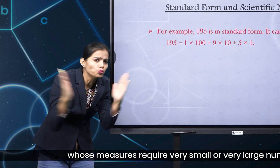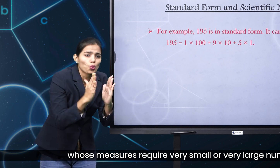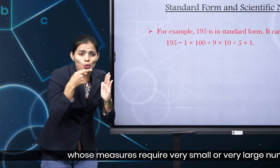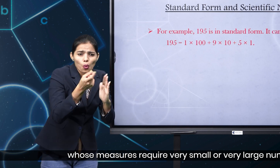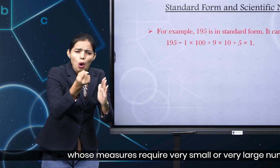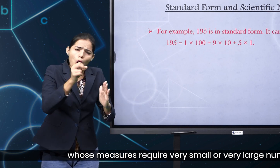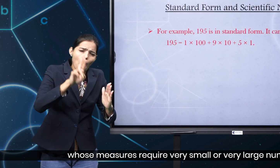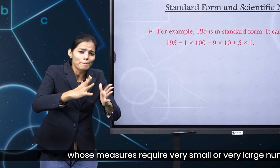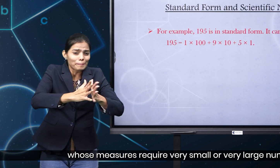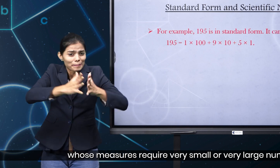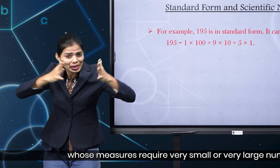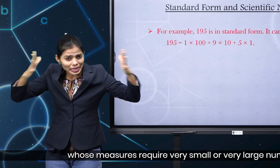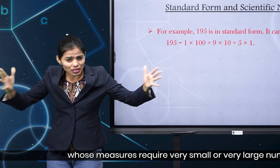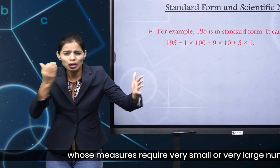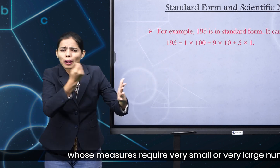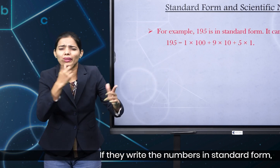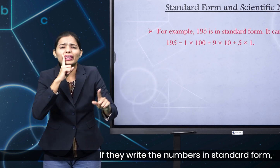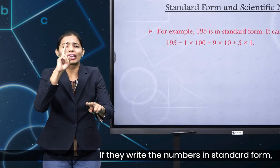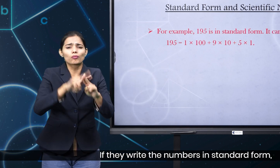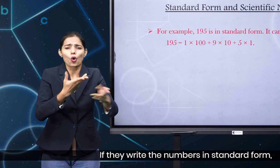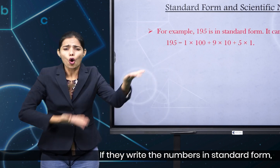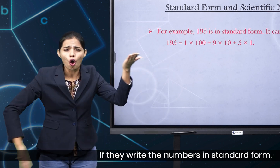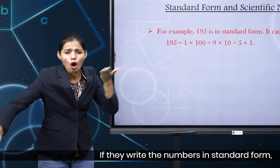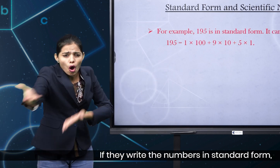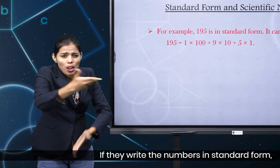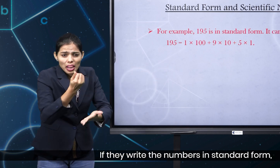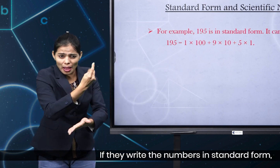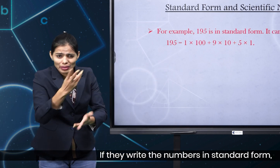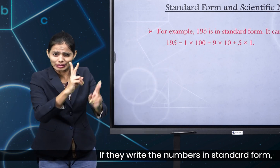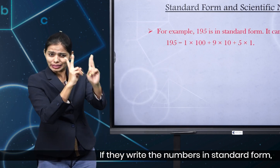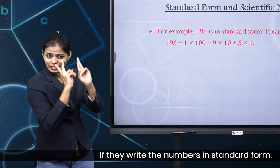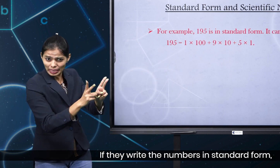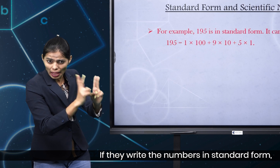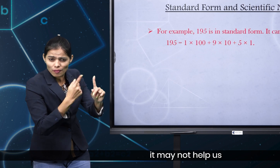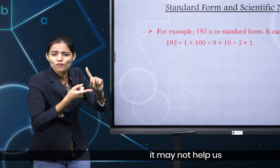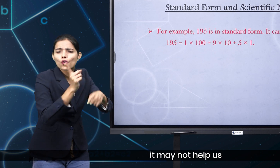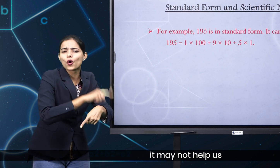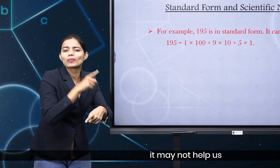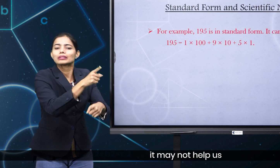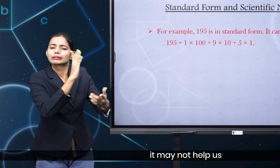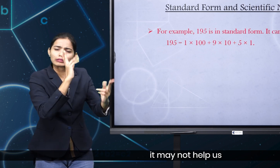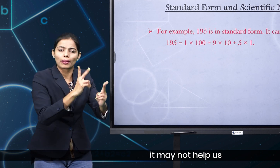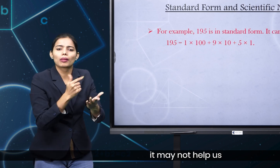or very large numbers. If they write the numbers in standard form, it may not help us